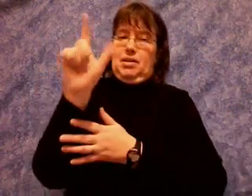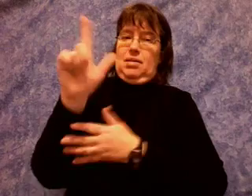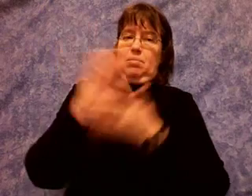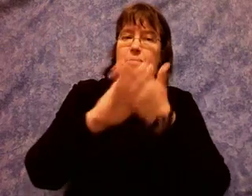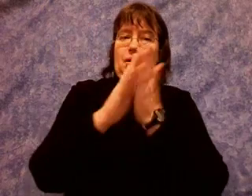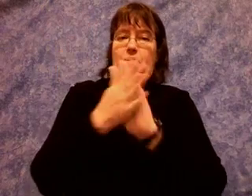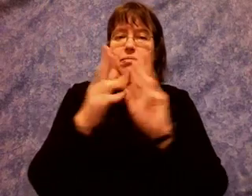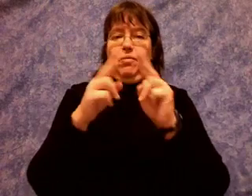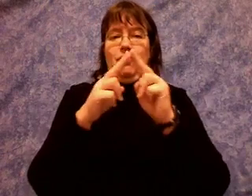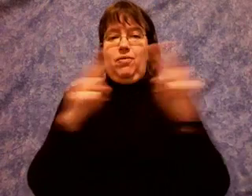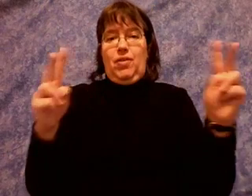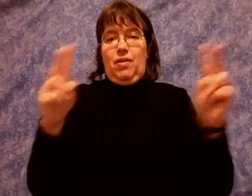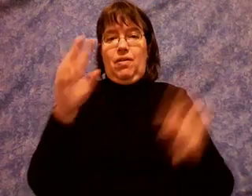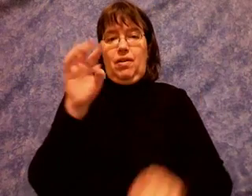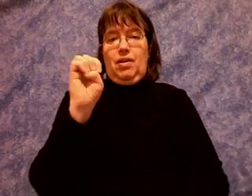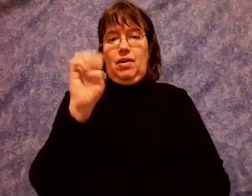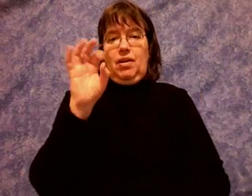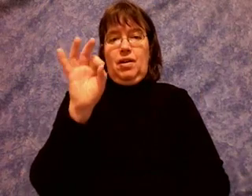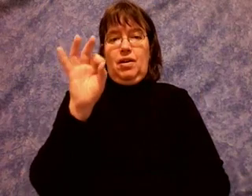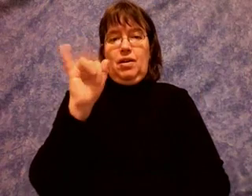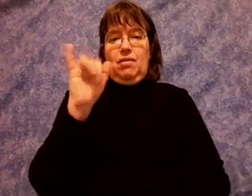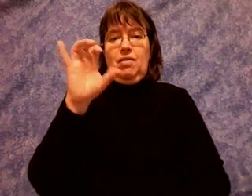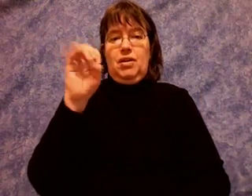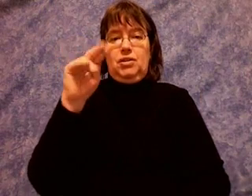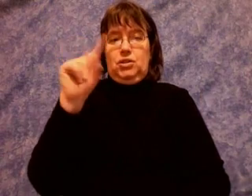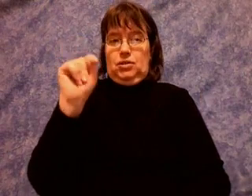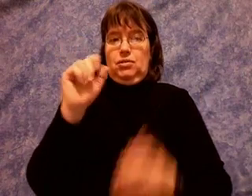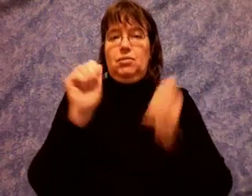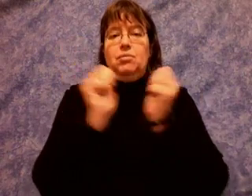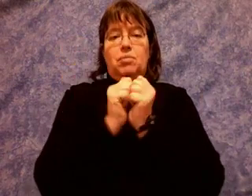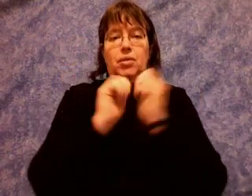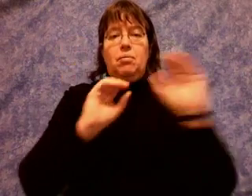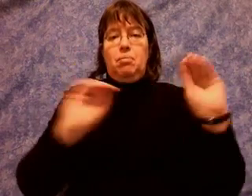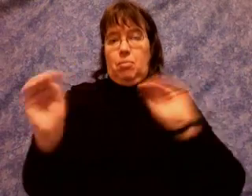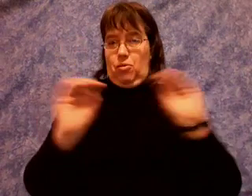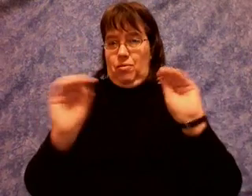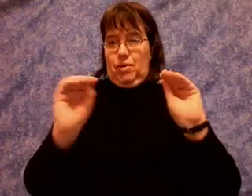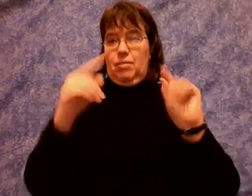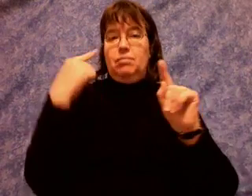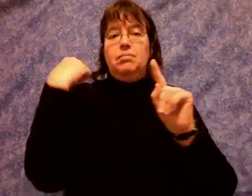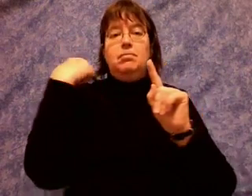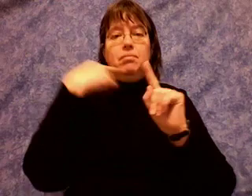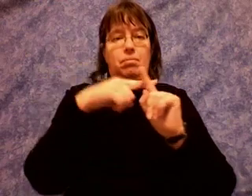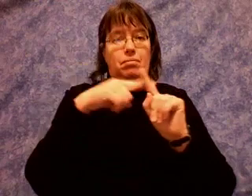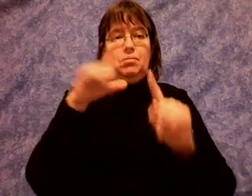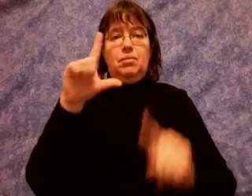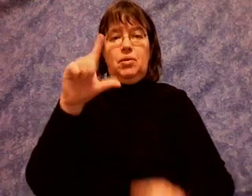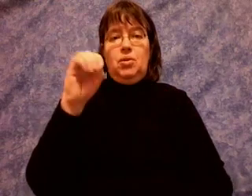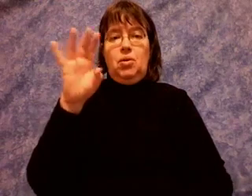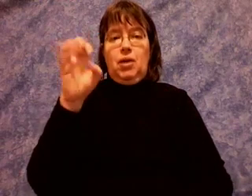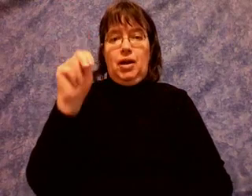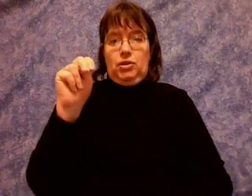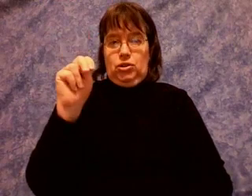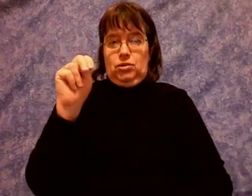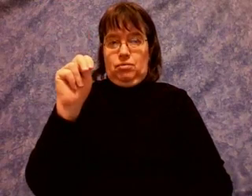So that's why American Sign Language becomes very efficient with its movement and location.